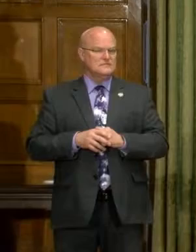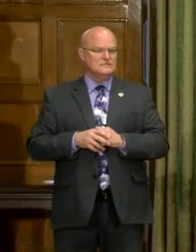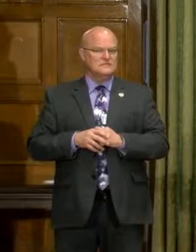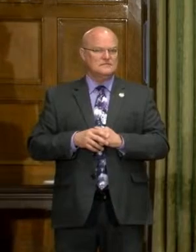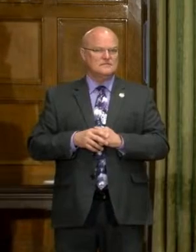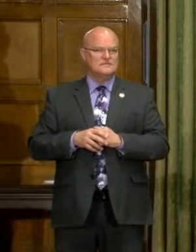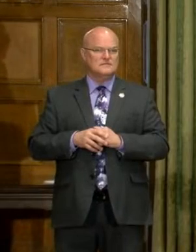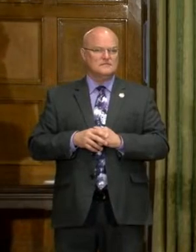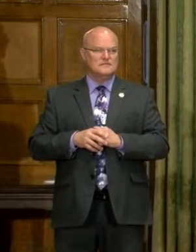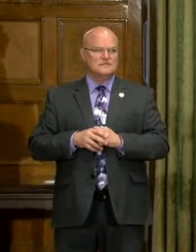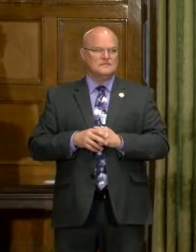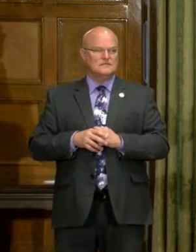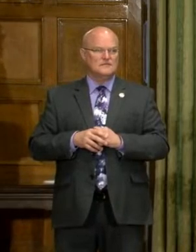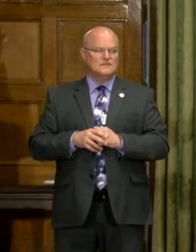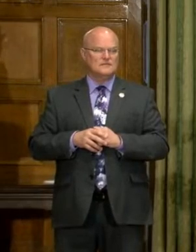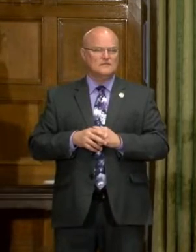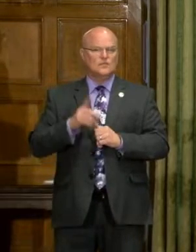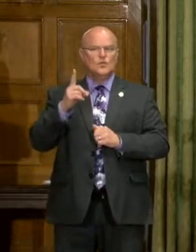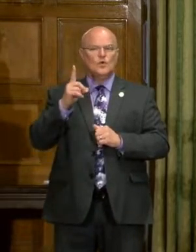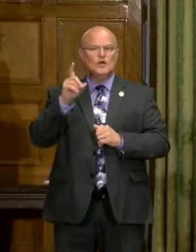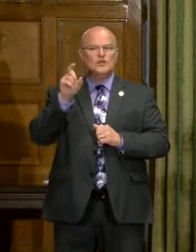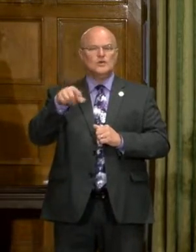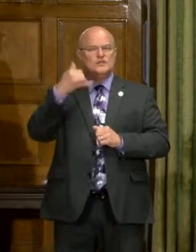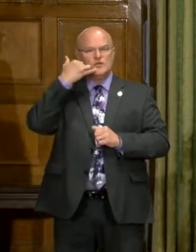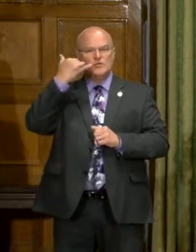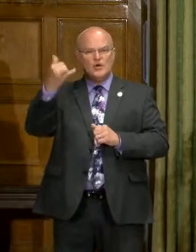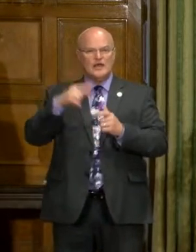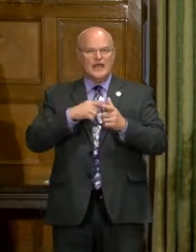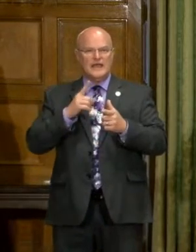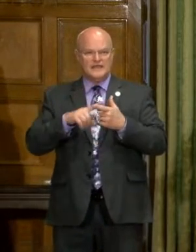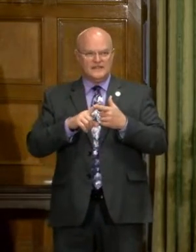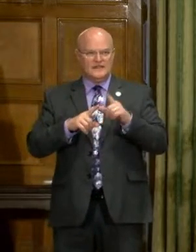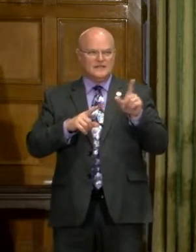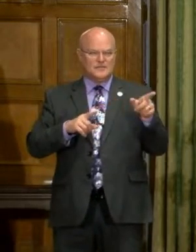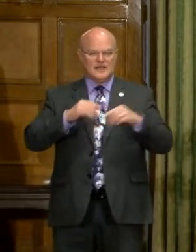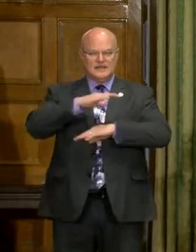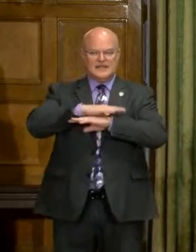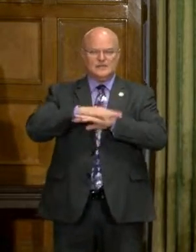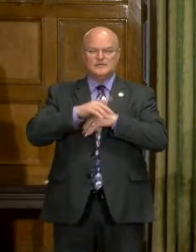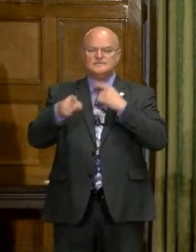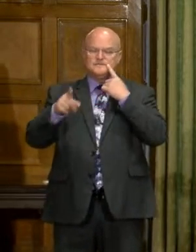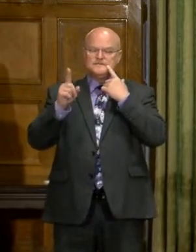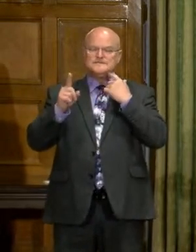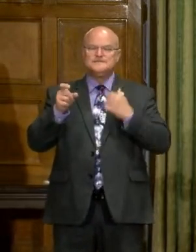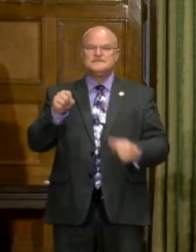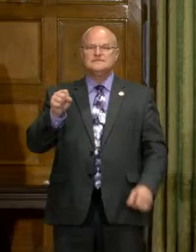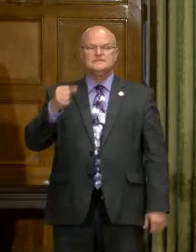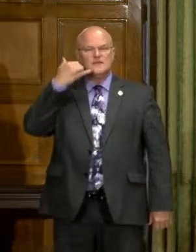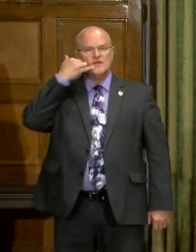Governor? We'll take one question remotely, and then we'll come back to the table. Yes.